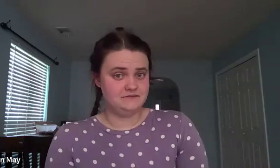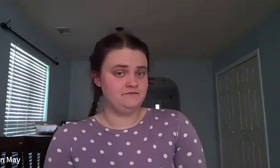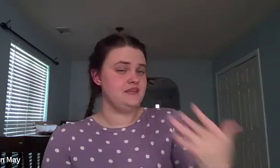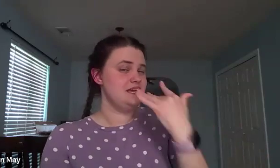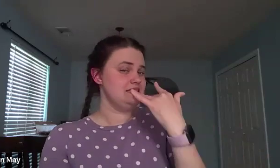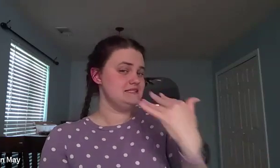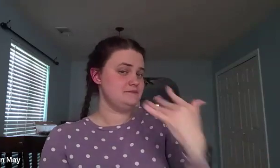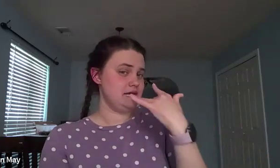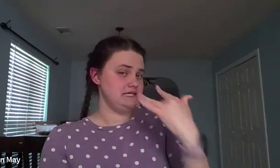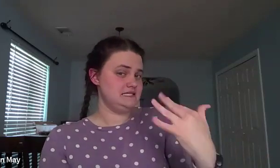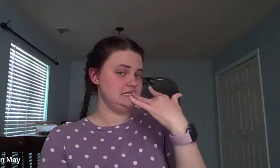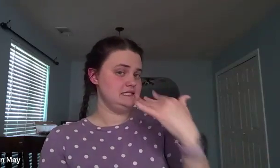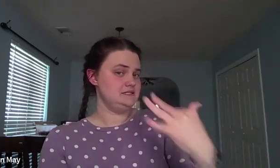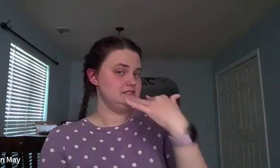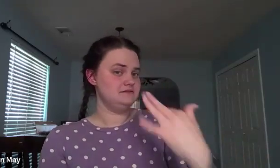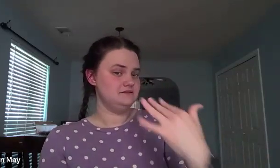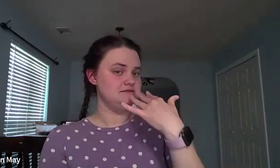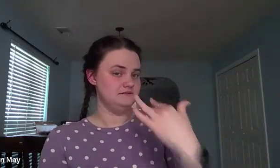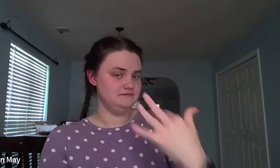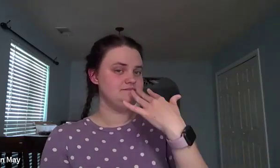Spicy. Spicy.